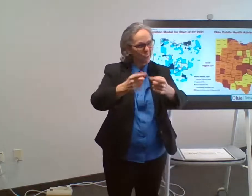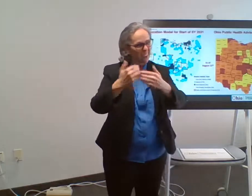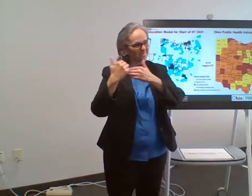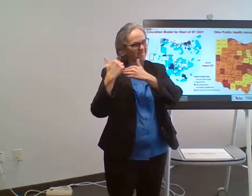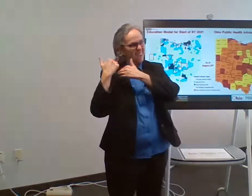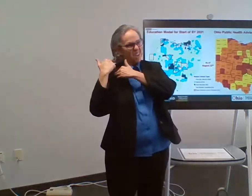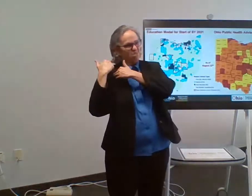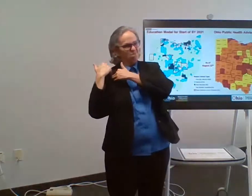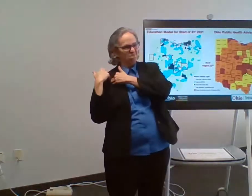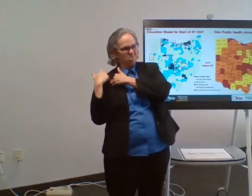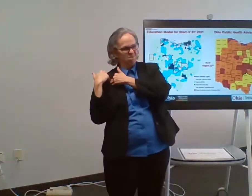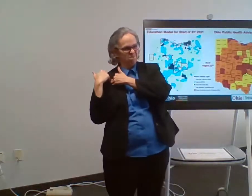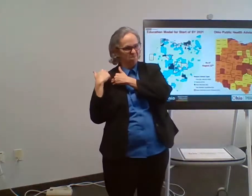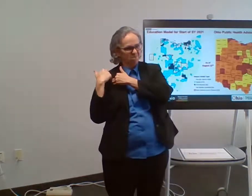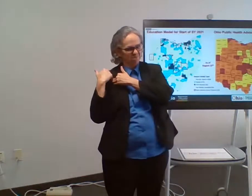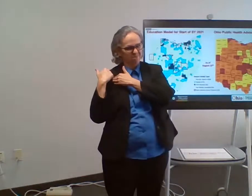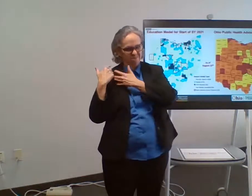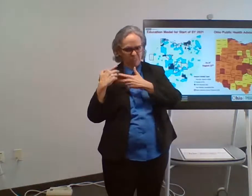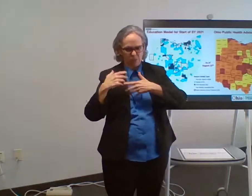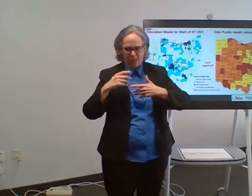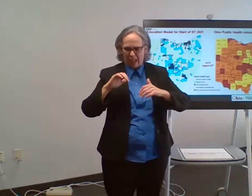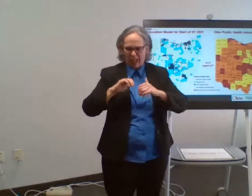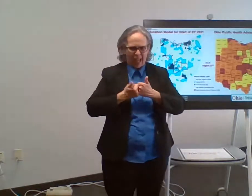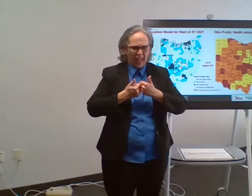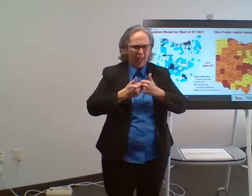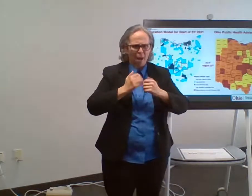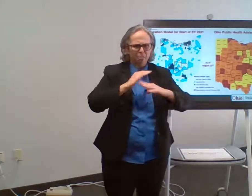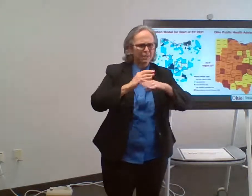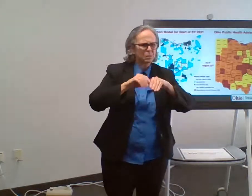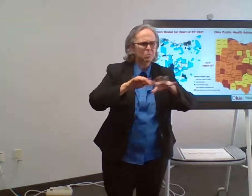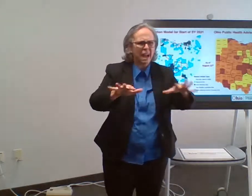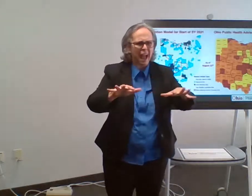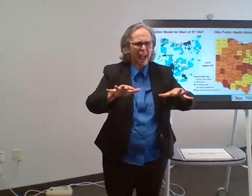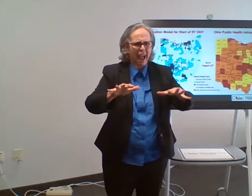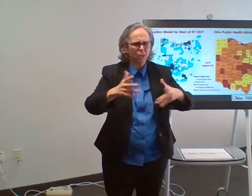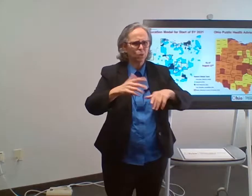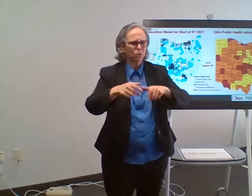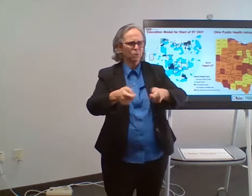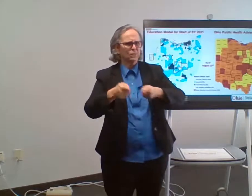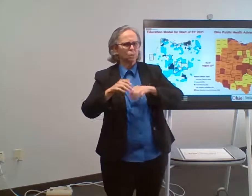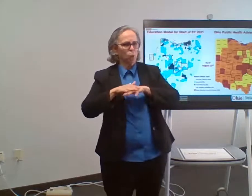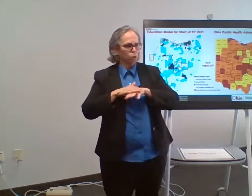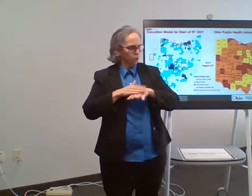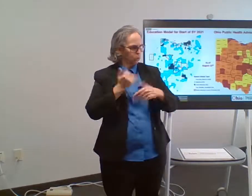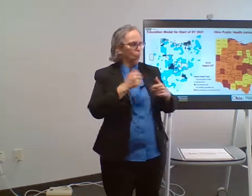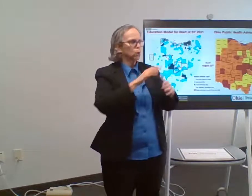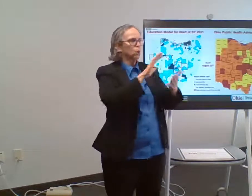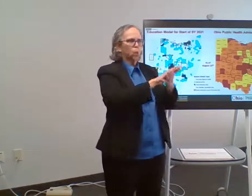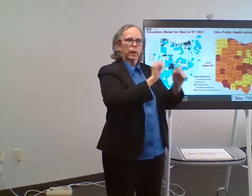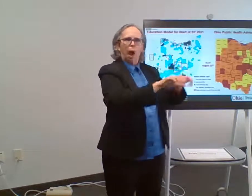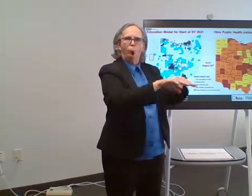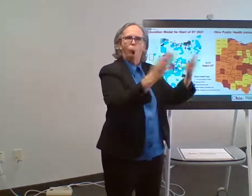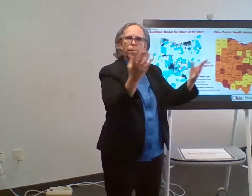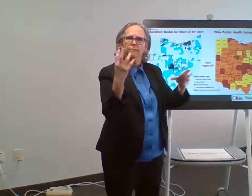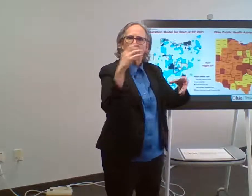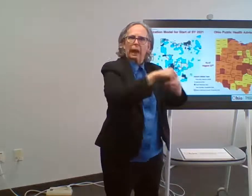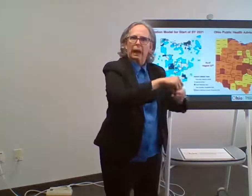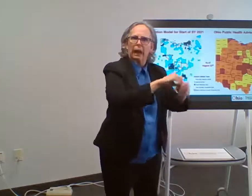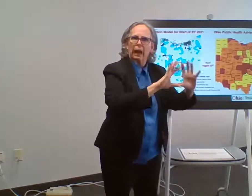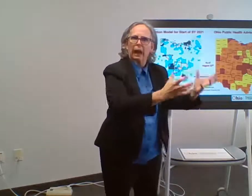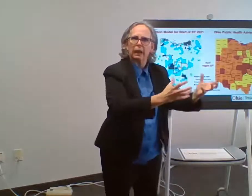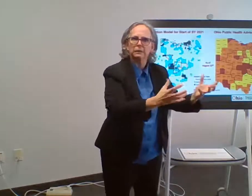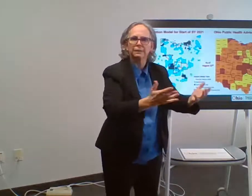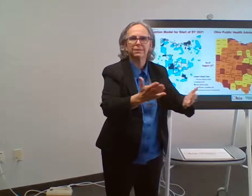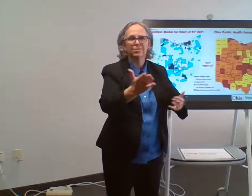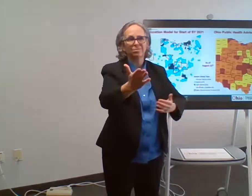down the spread in the community so the school can either open or the school can stay open. And I just put these counties up because these are the reddest counties,